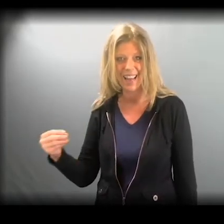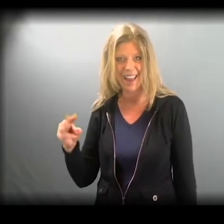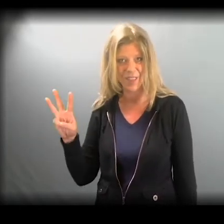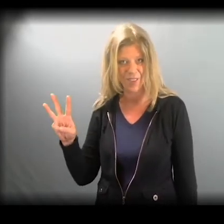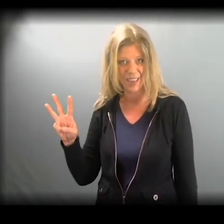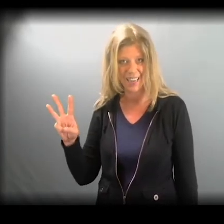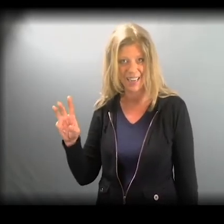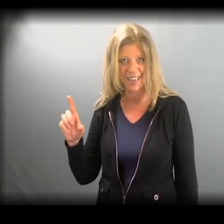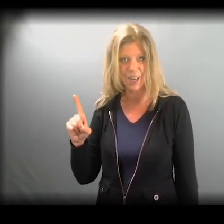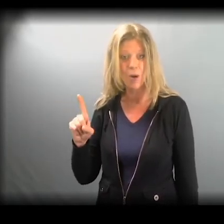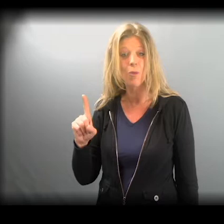103.